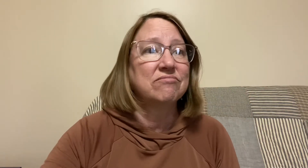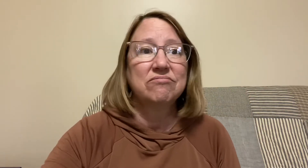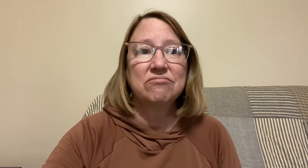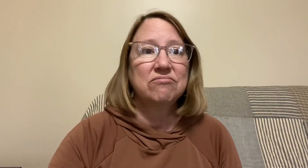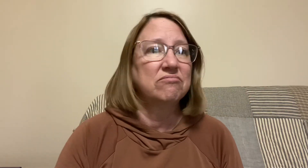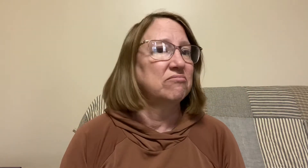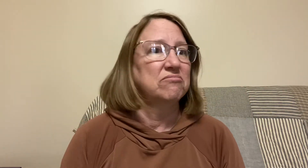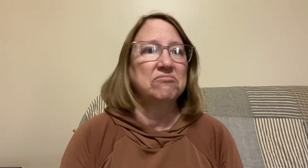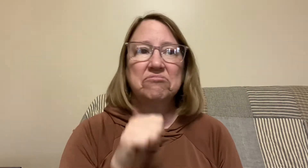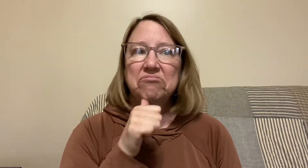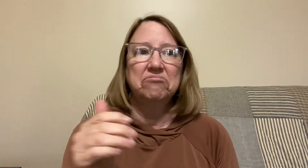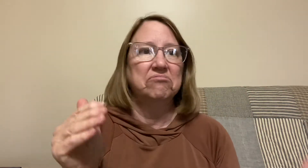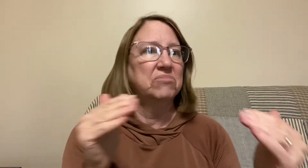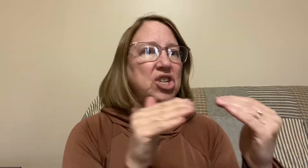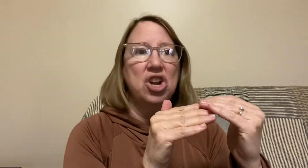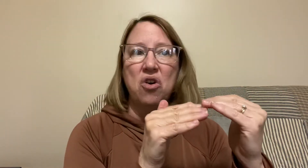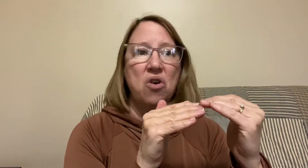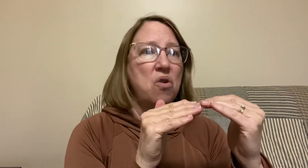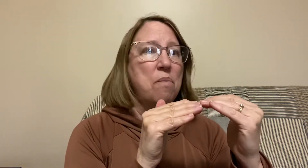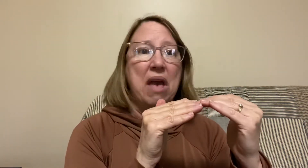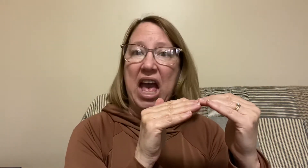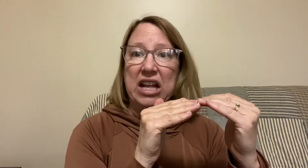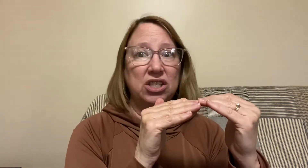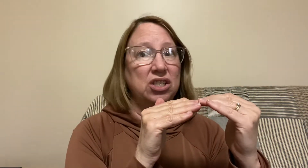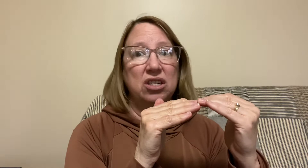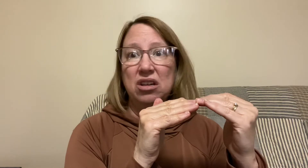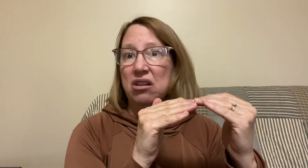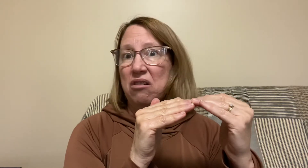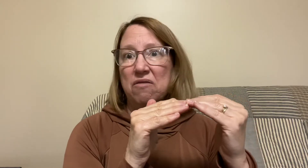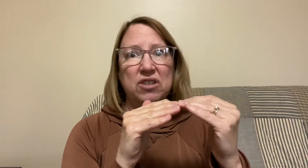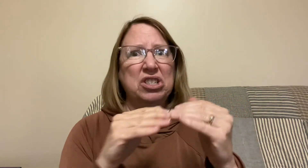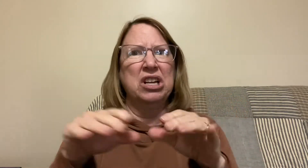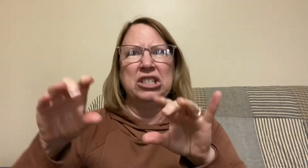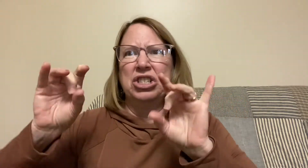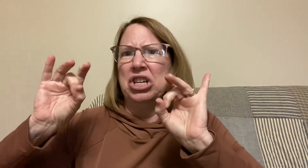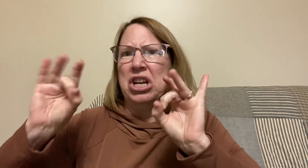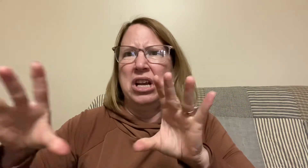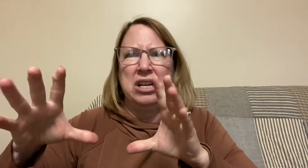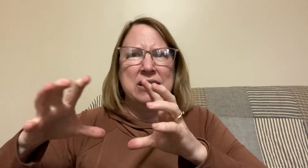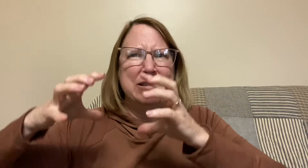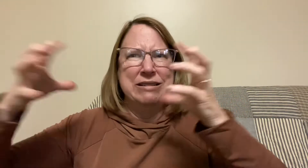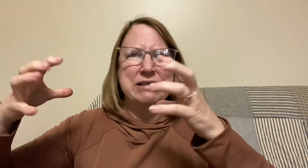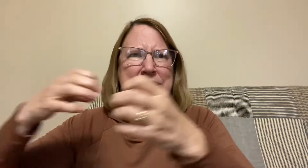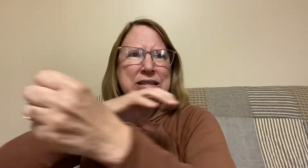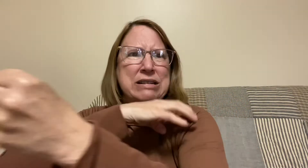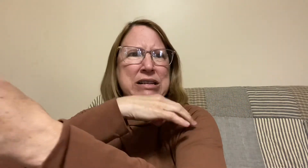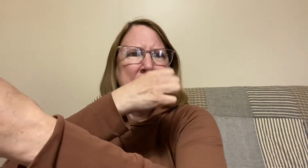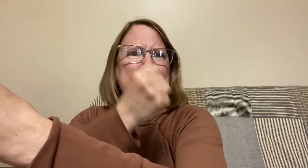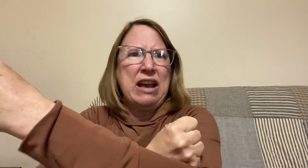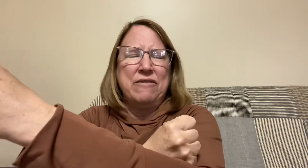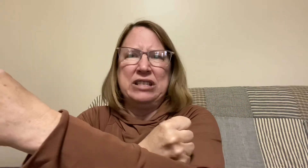changed what happened on the battlefields of Europe.